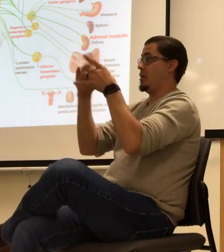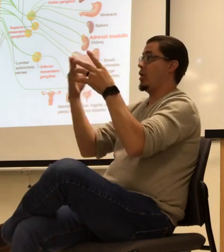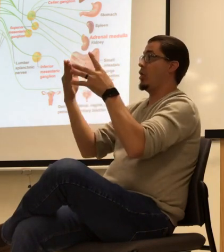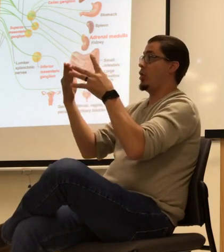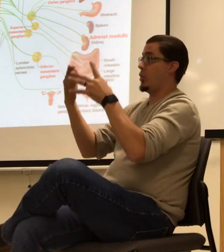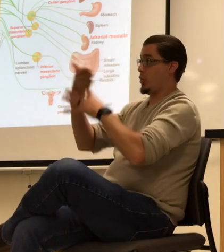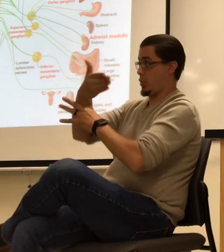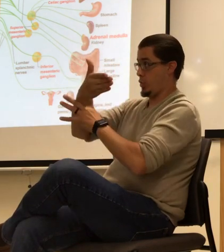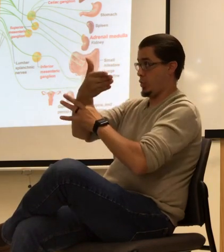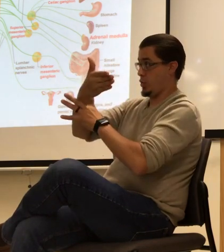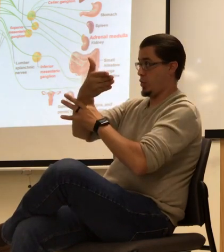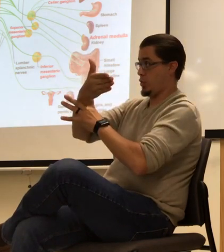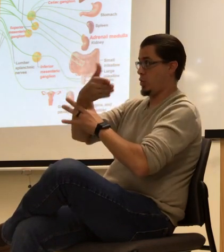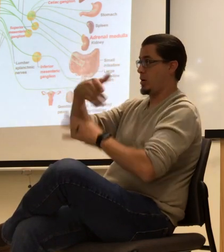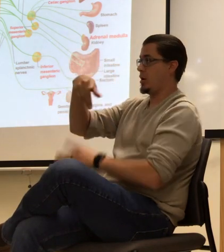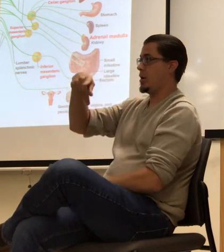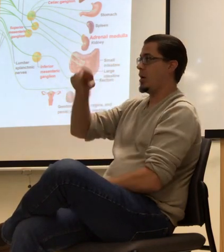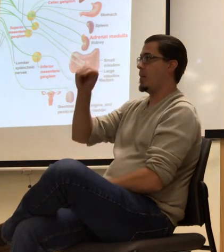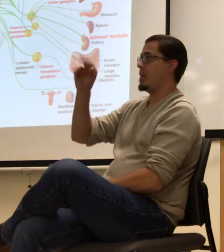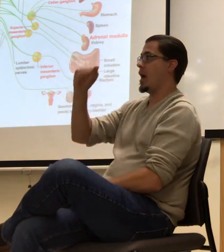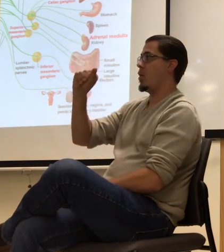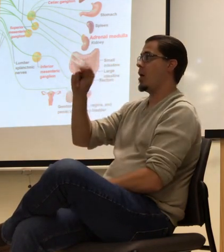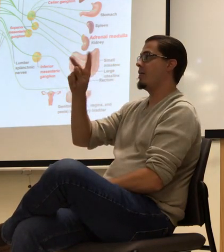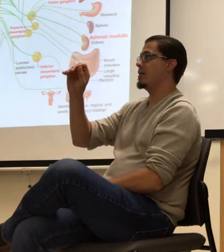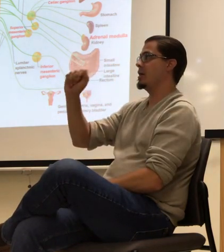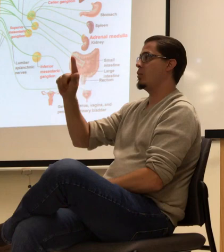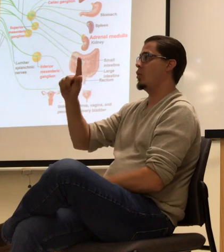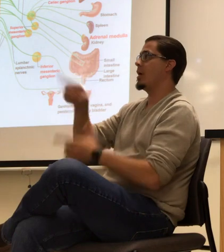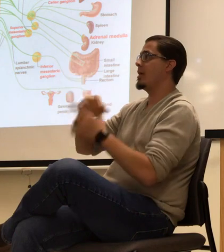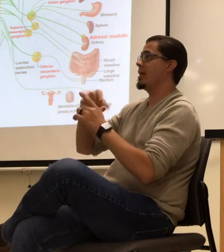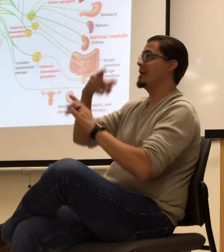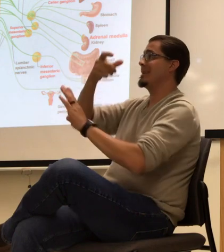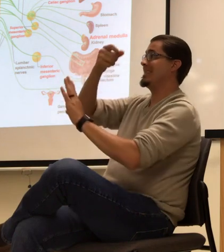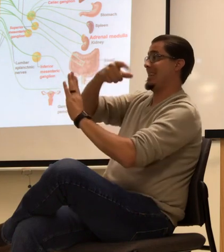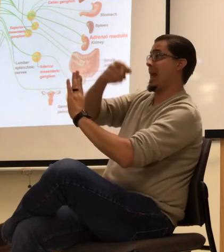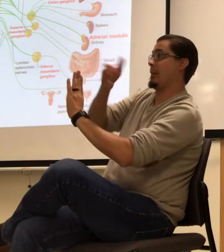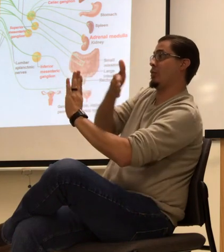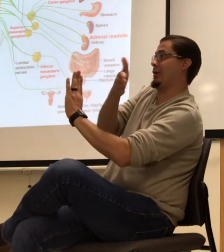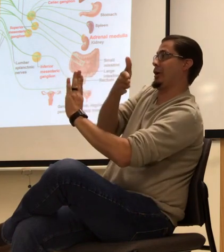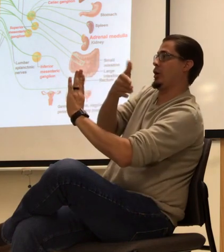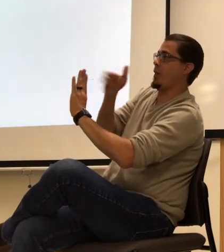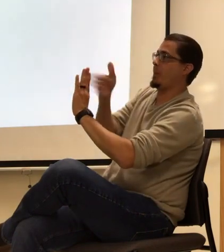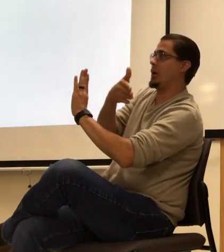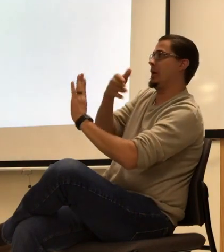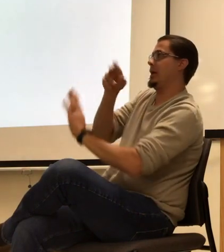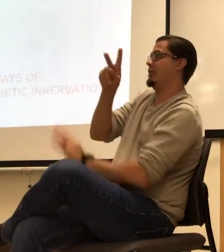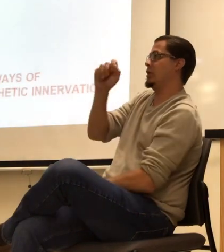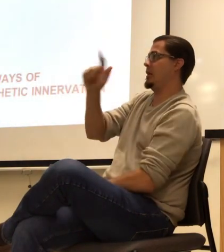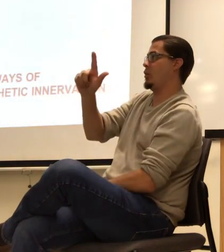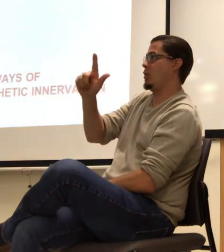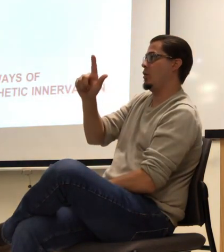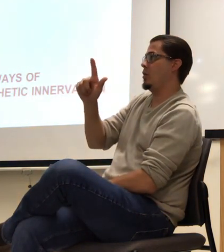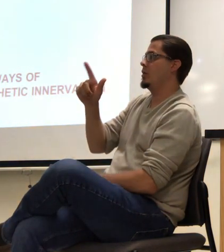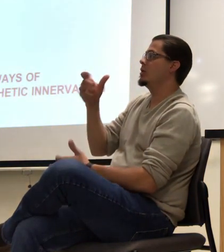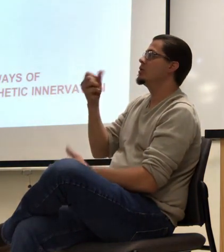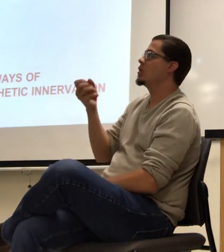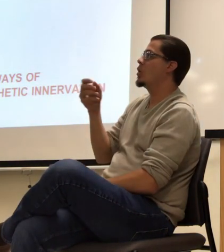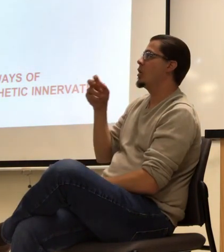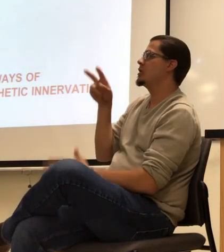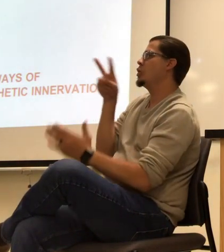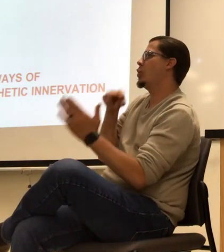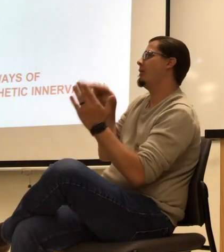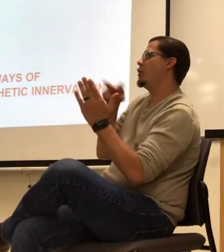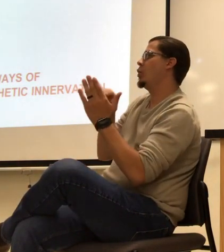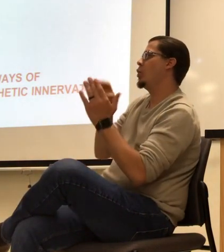through the paravertebral, and then synapse in the prevertebral. Okay. And so kind of, as you look at your